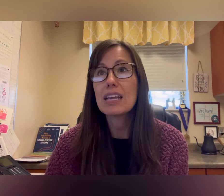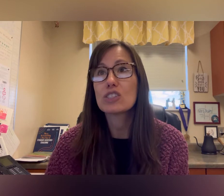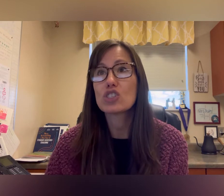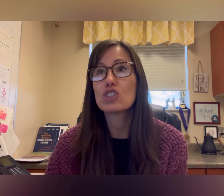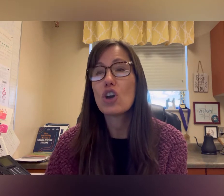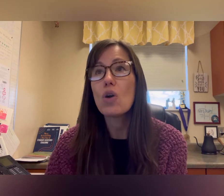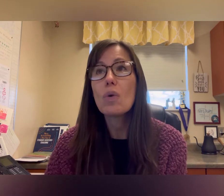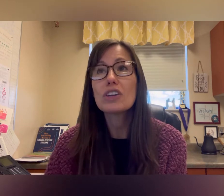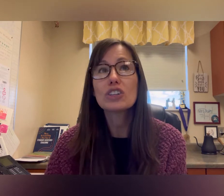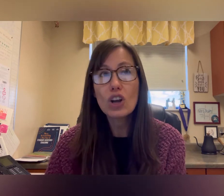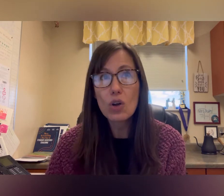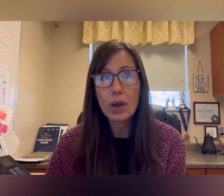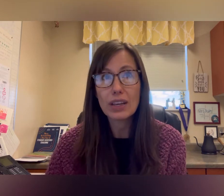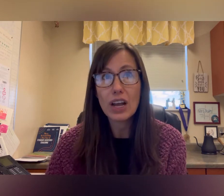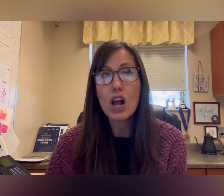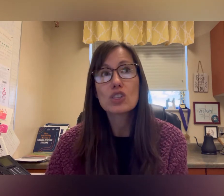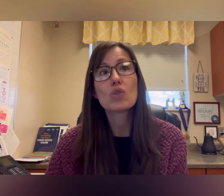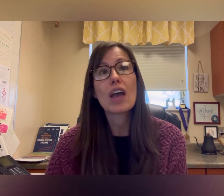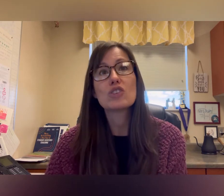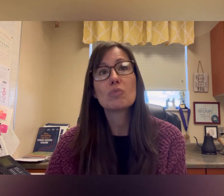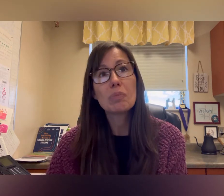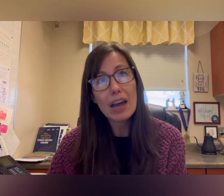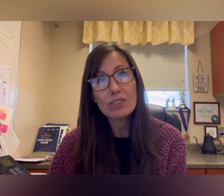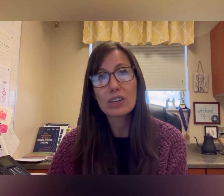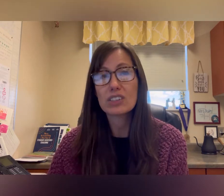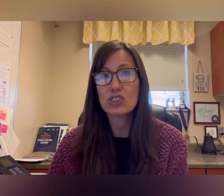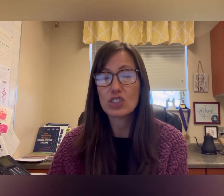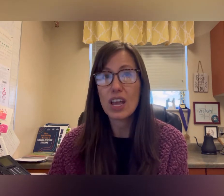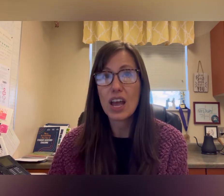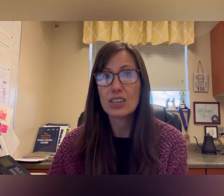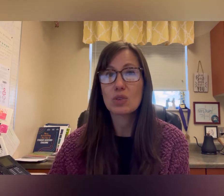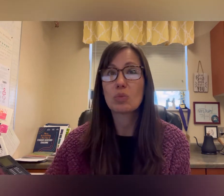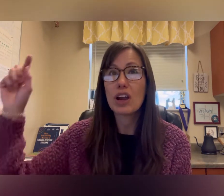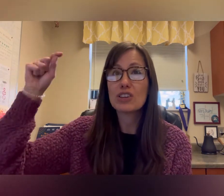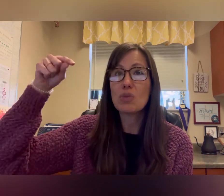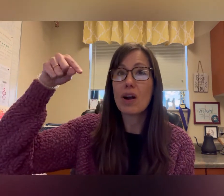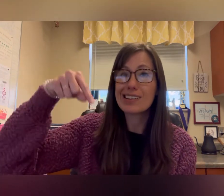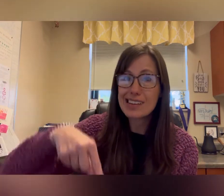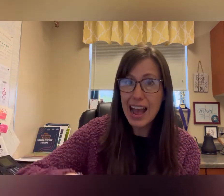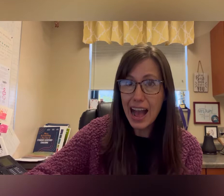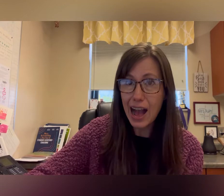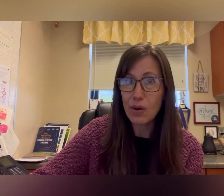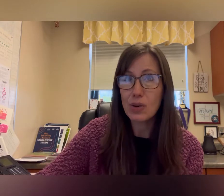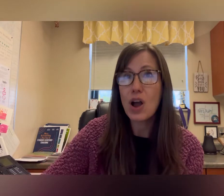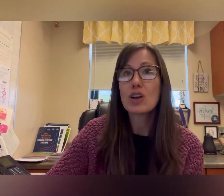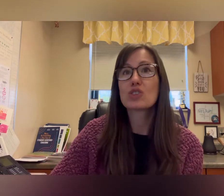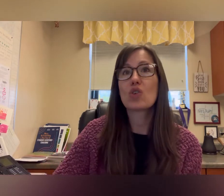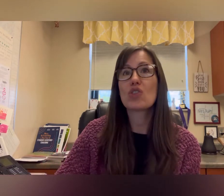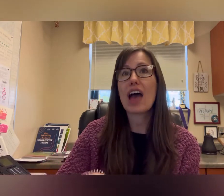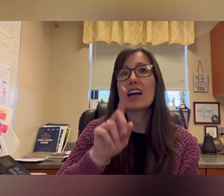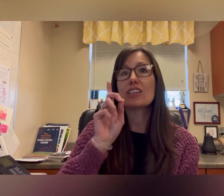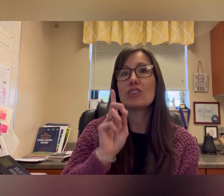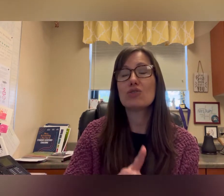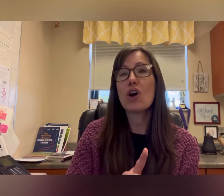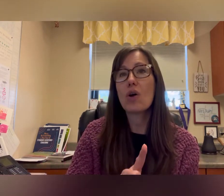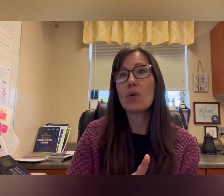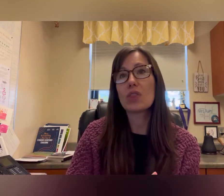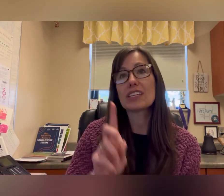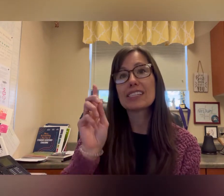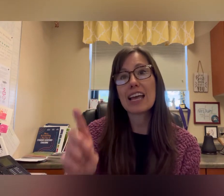to know where you're going so that you better understand where you are now, so that you know the steps